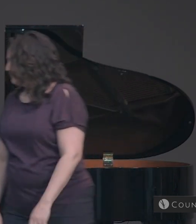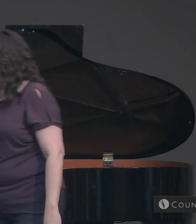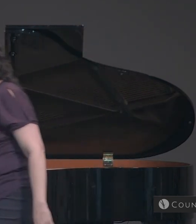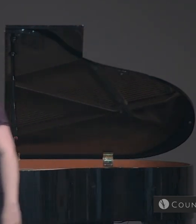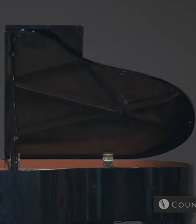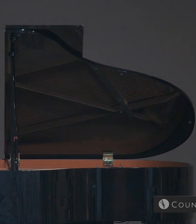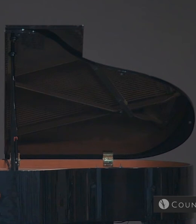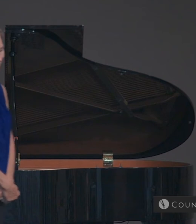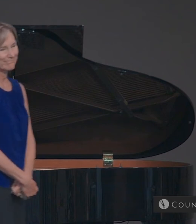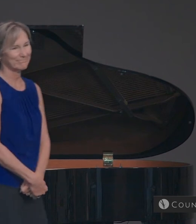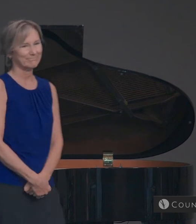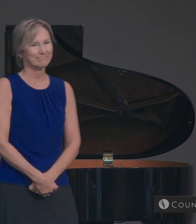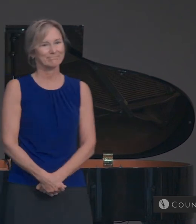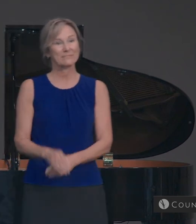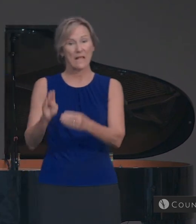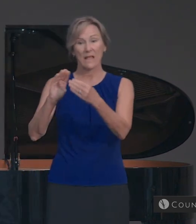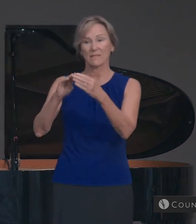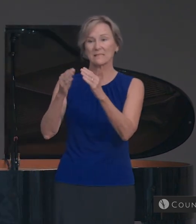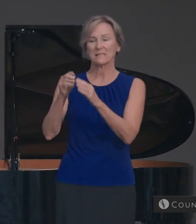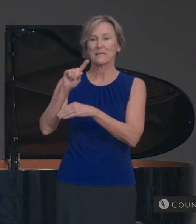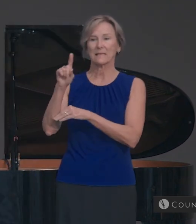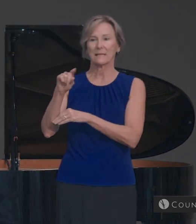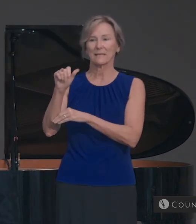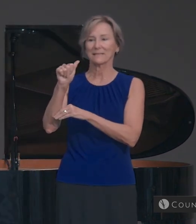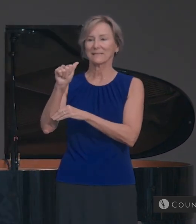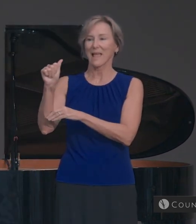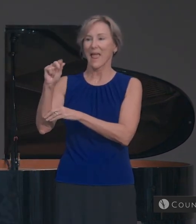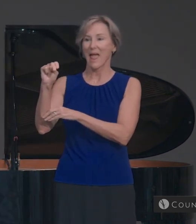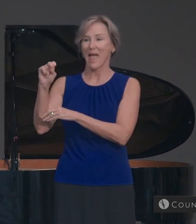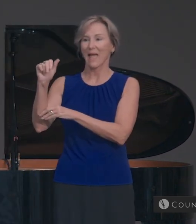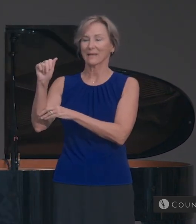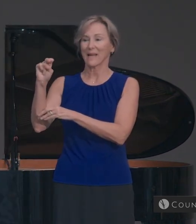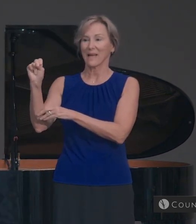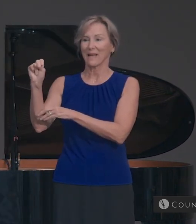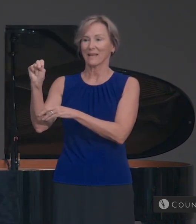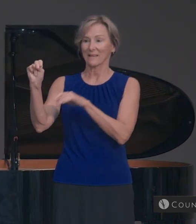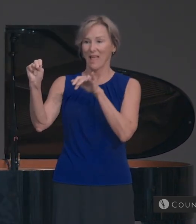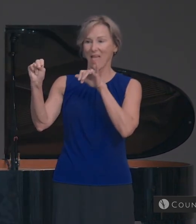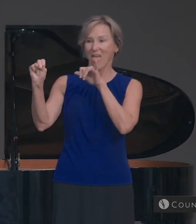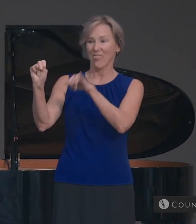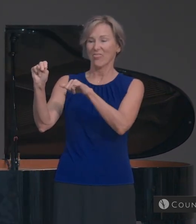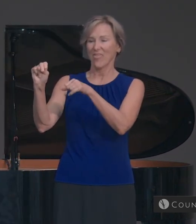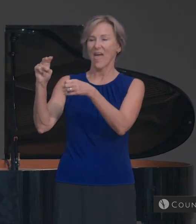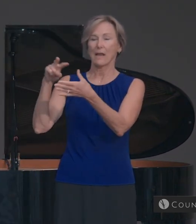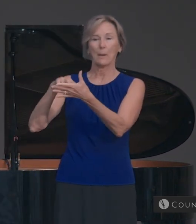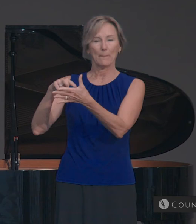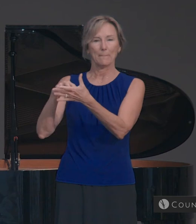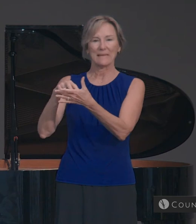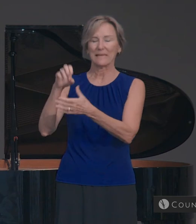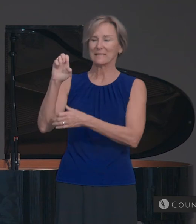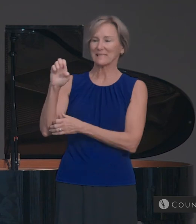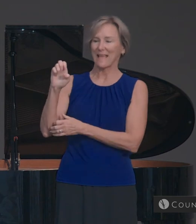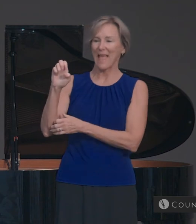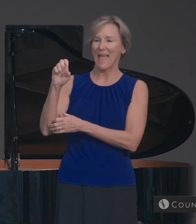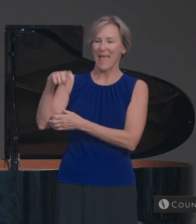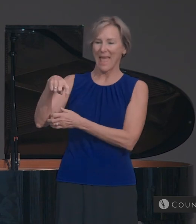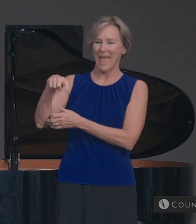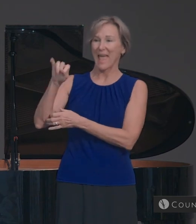pun. Zaanan means exit. So those that live in exit would not